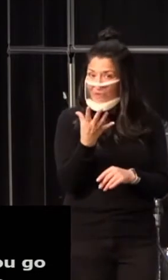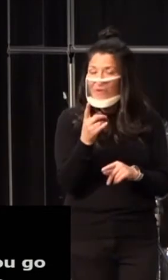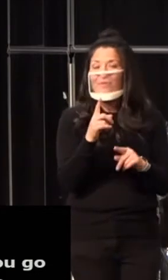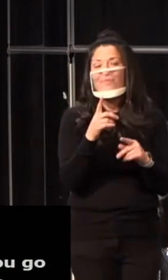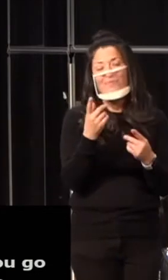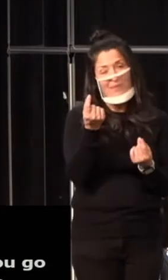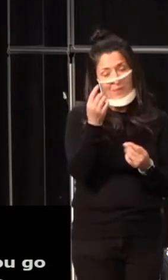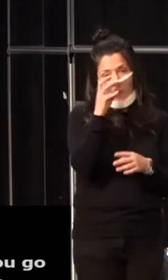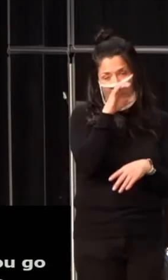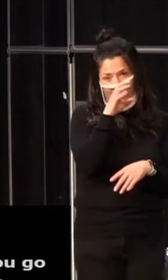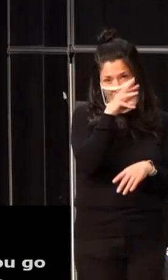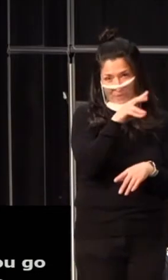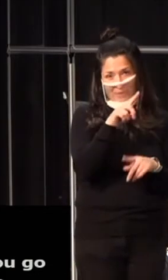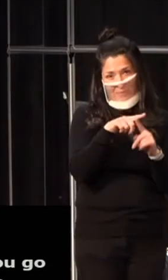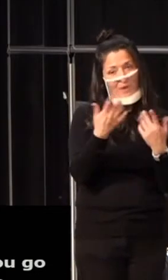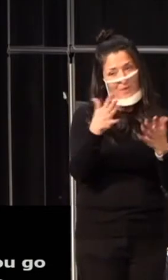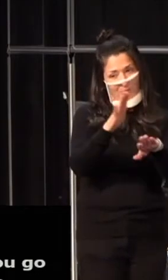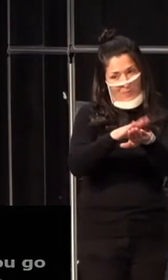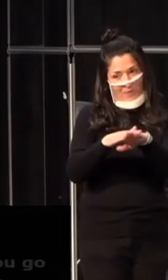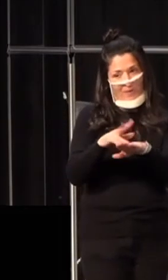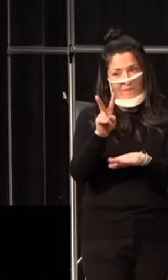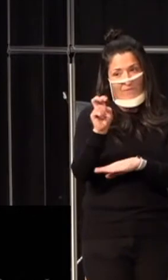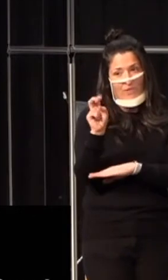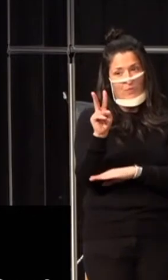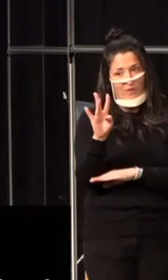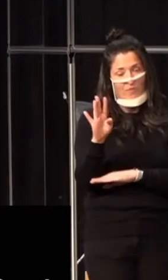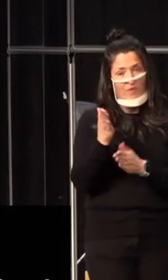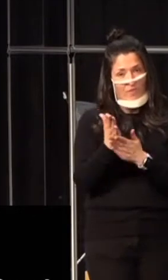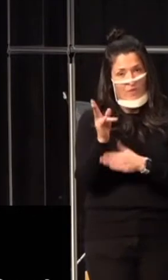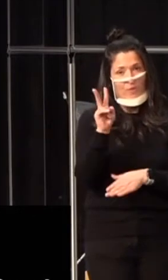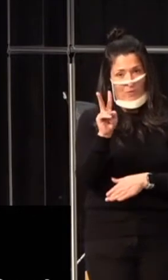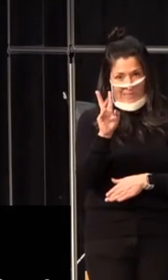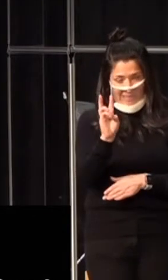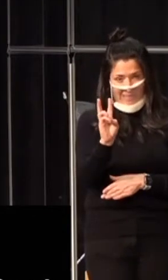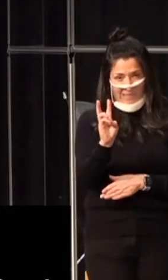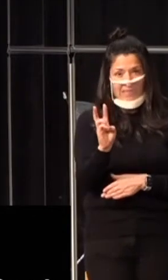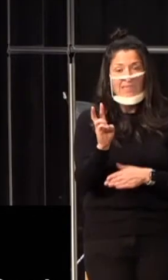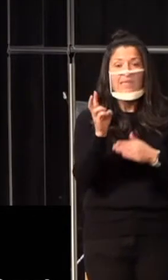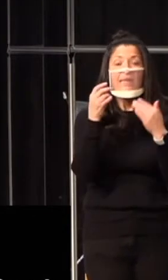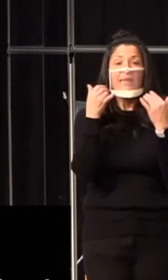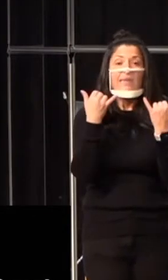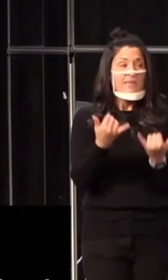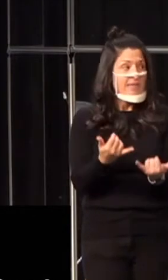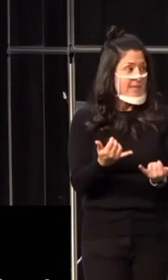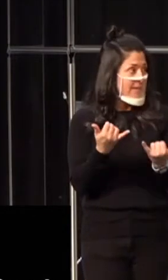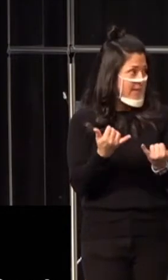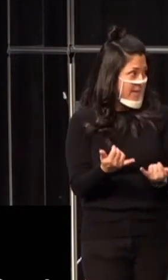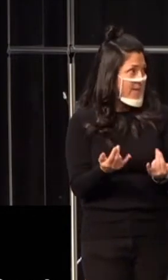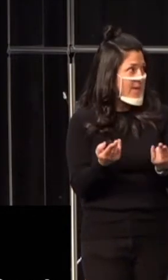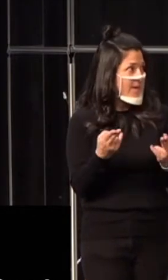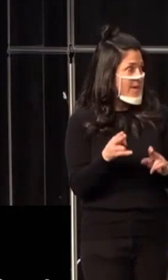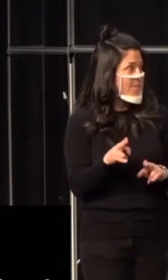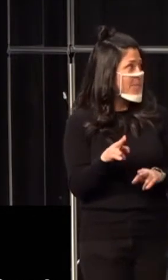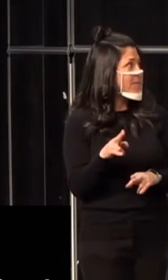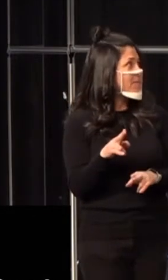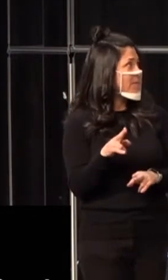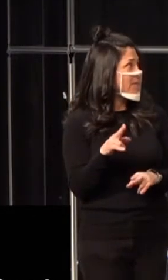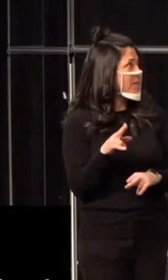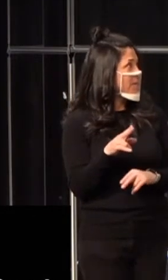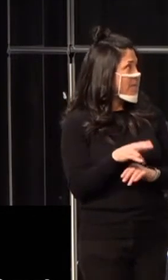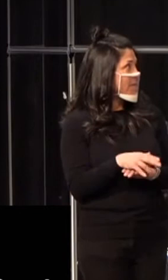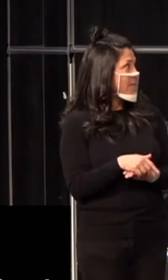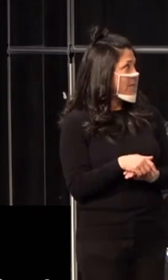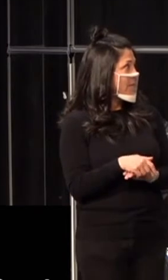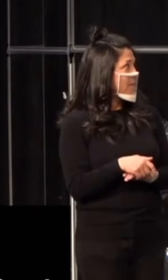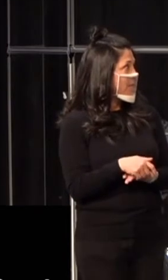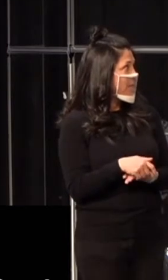warned. It's verses 24 through 26. Now it came about at the lodging place on the way that the